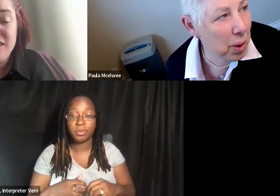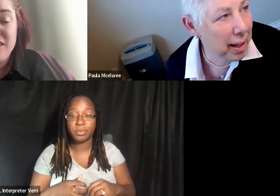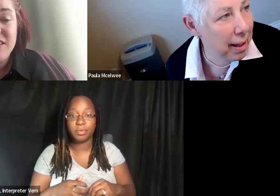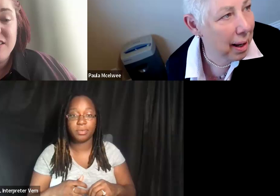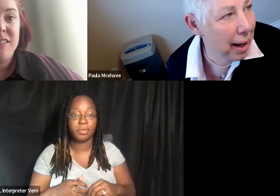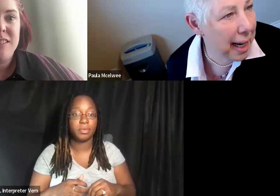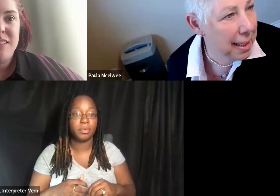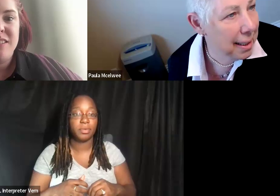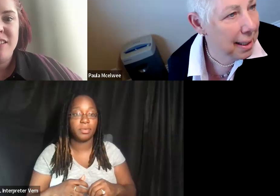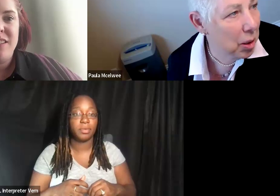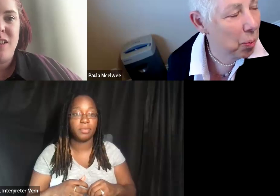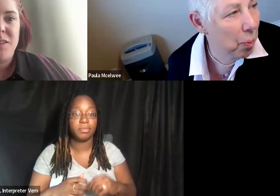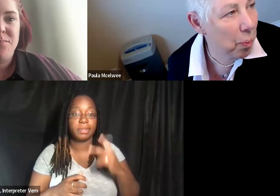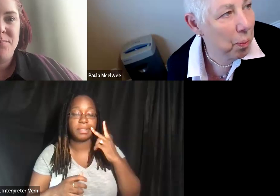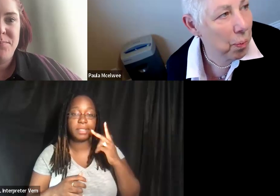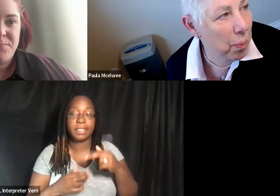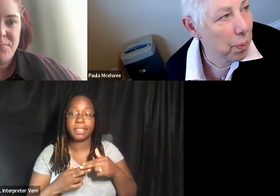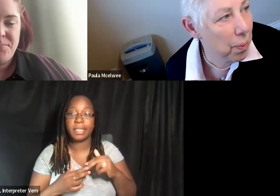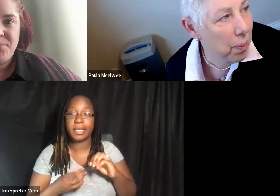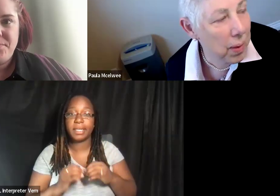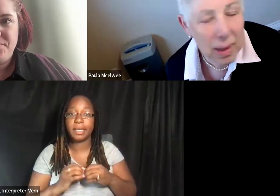slide 48.